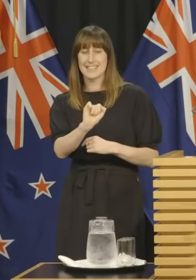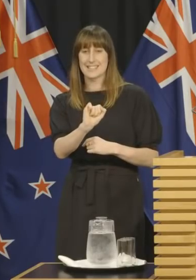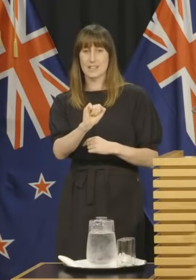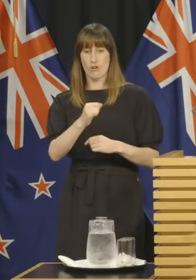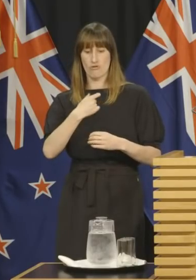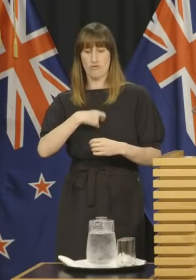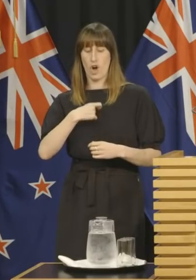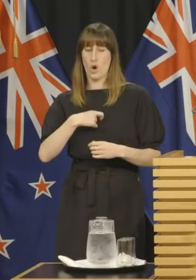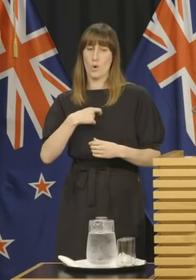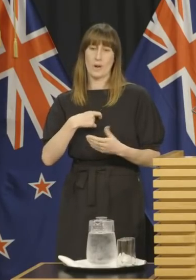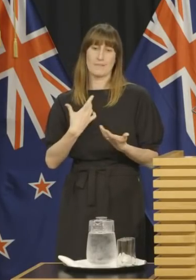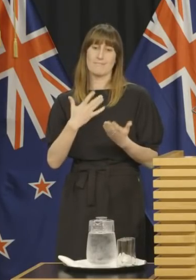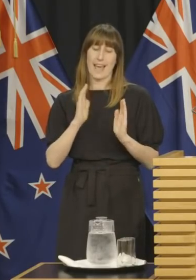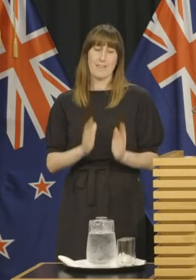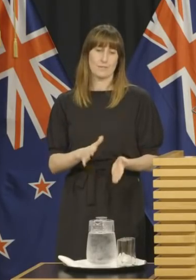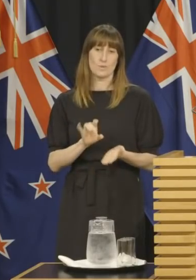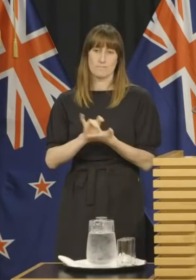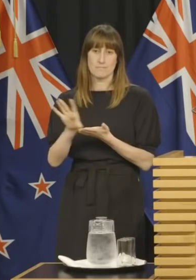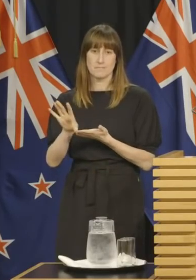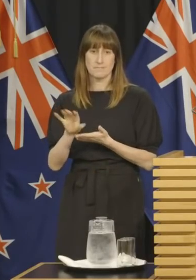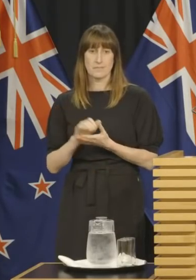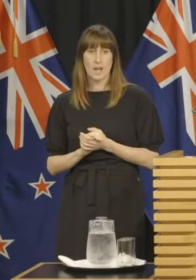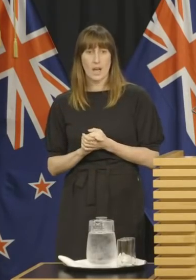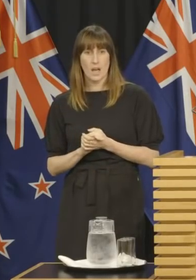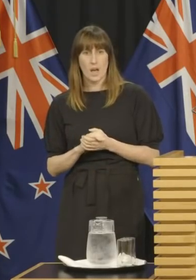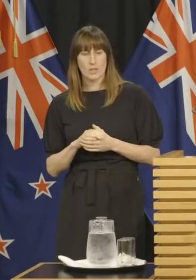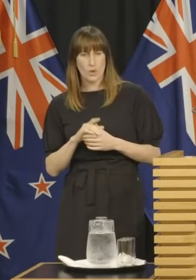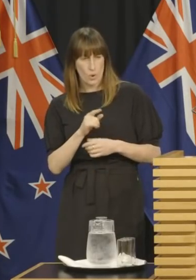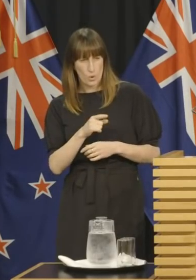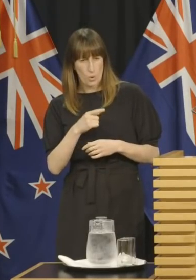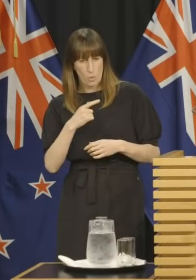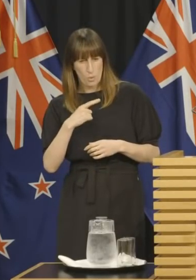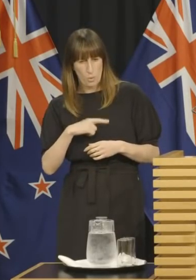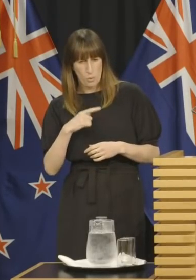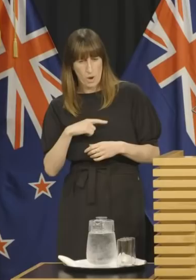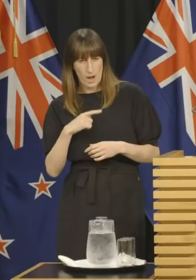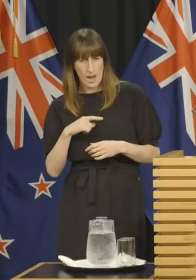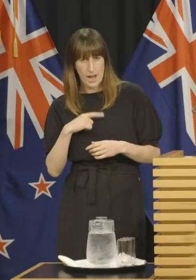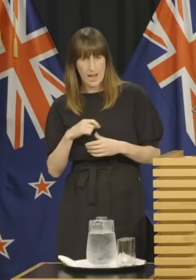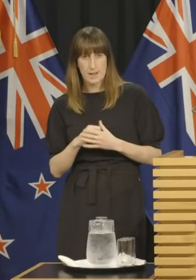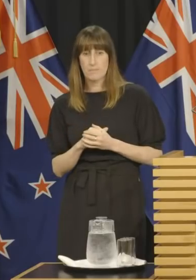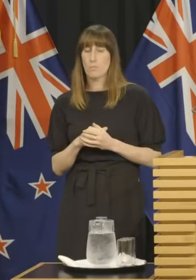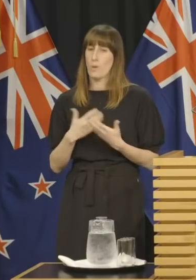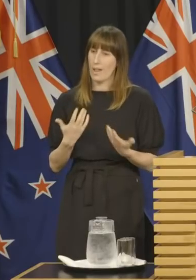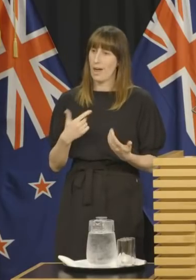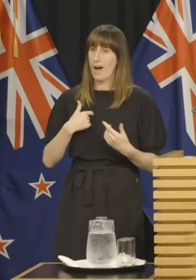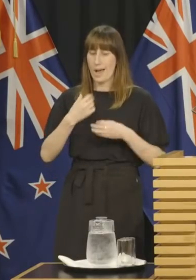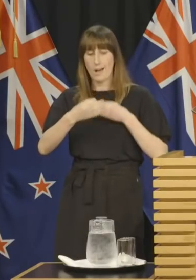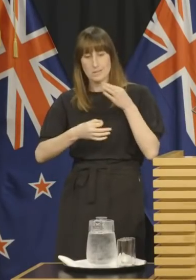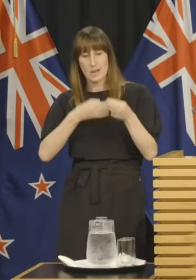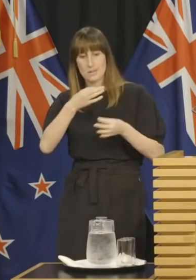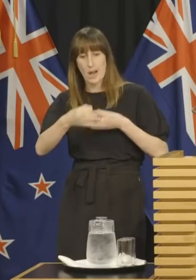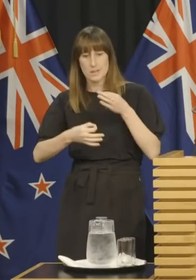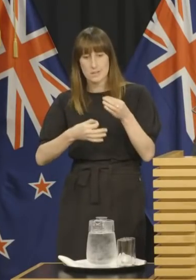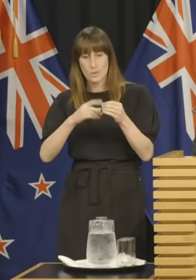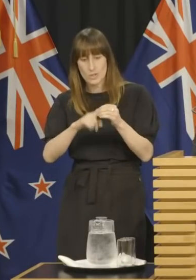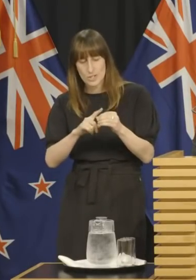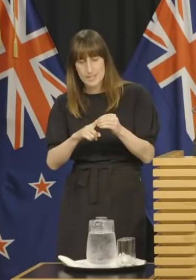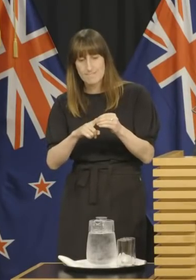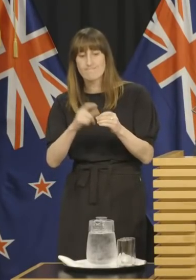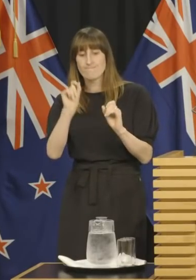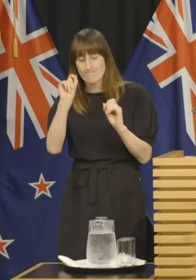that he told you? As you can imagine, I asked a range of forensic questions, and as I received answers, it became clear to me that was an untenable